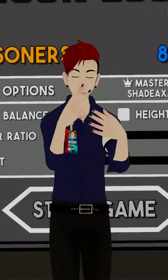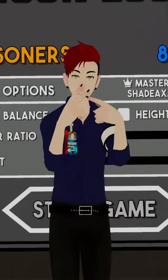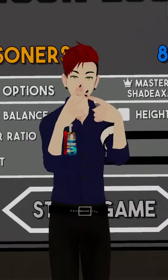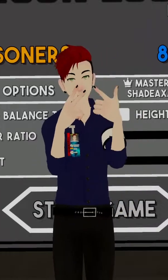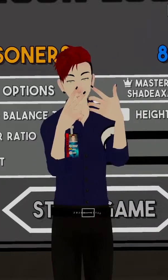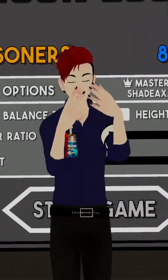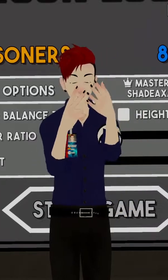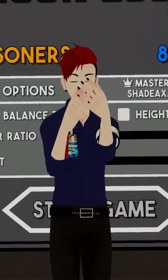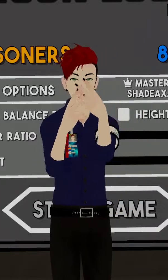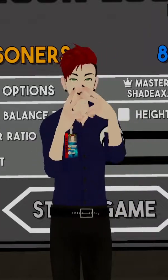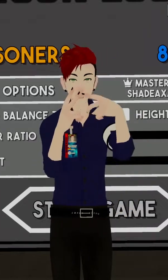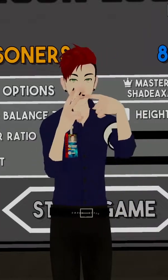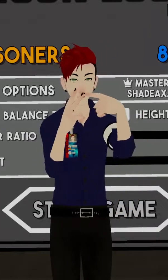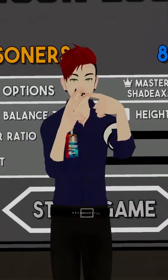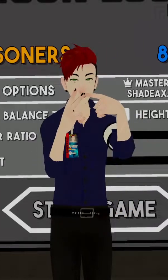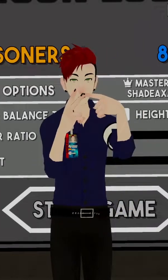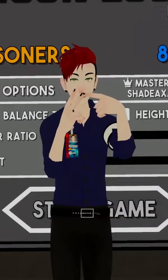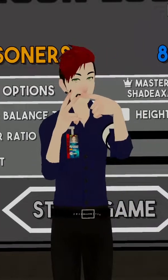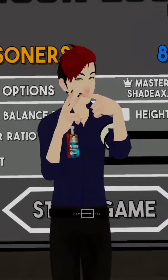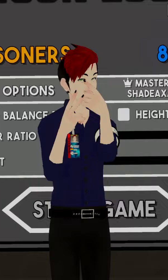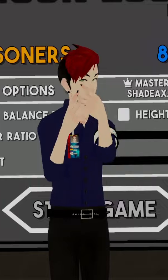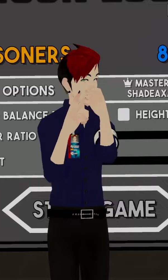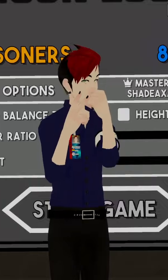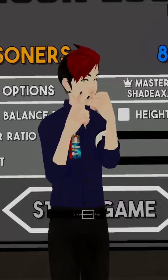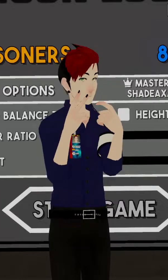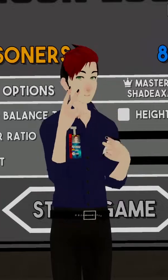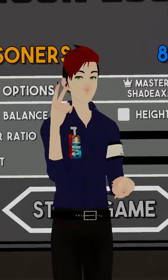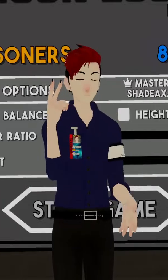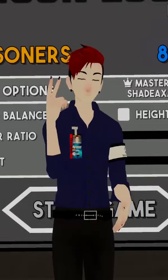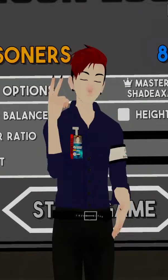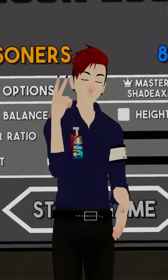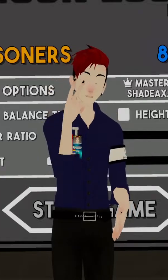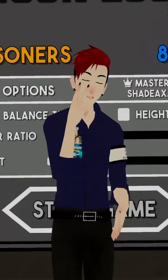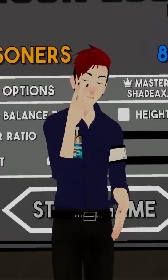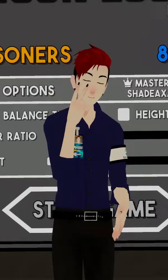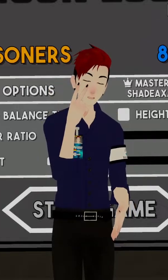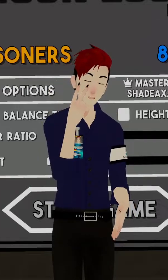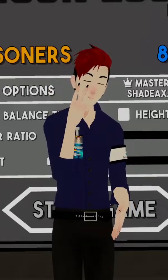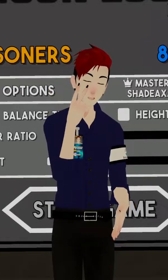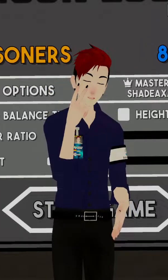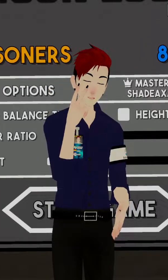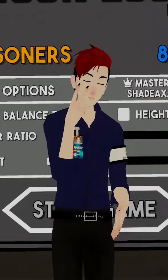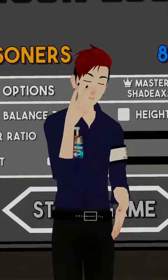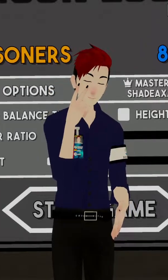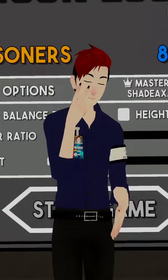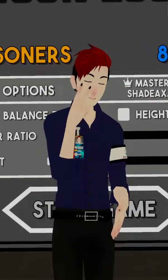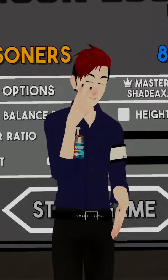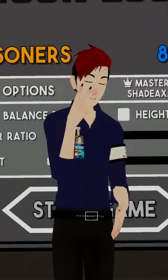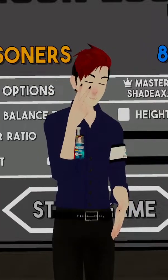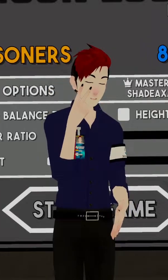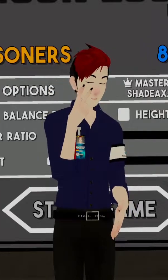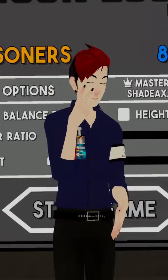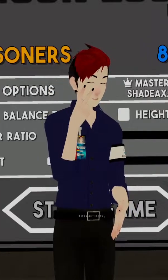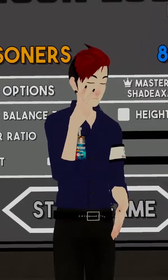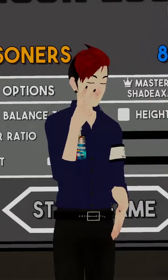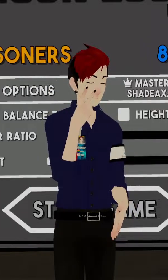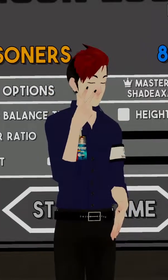K hand or a P hand, your middle finger's kind of bent. It goes right on the side of the nose, and you twist it a little bit.